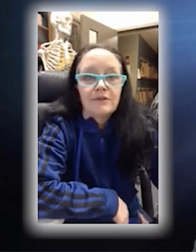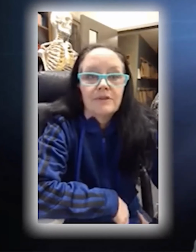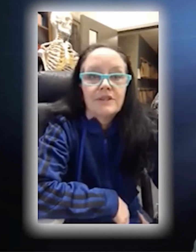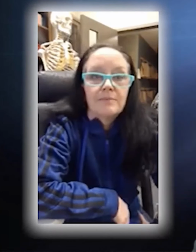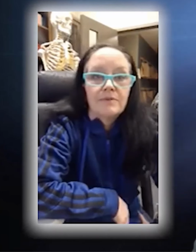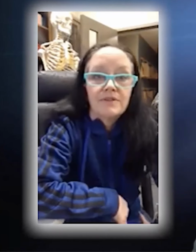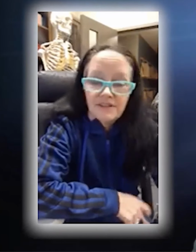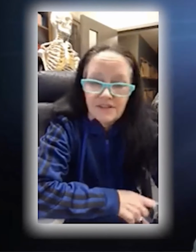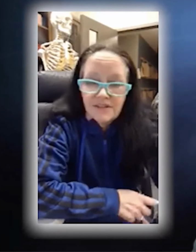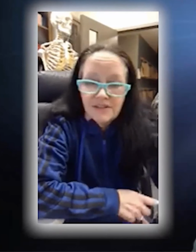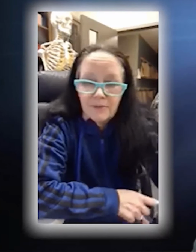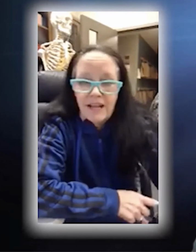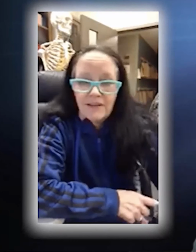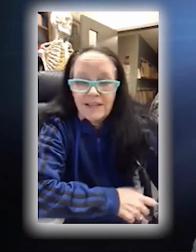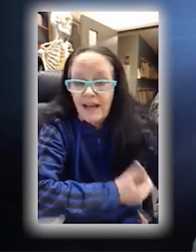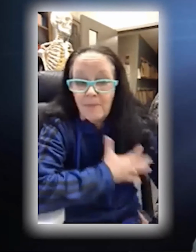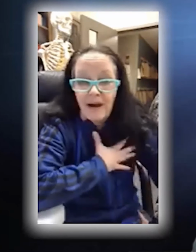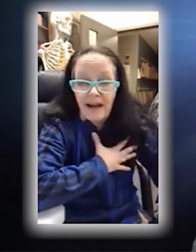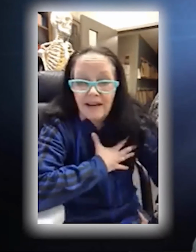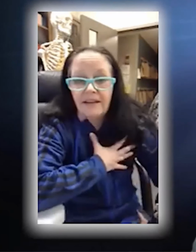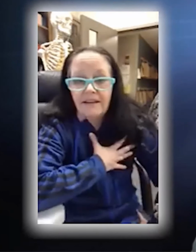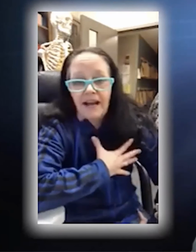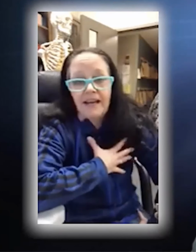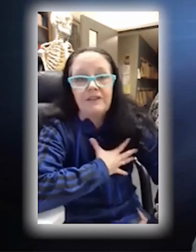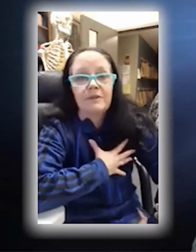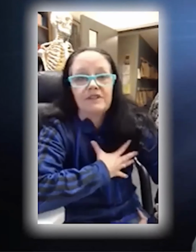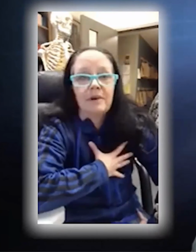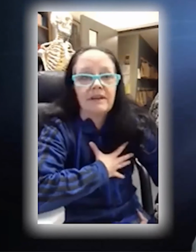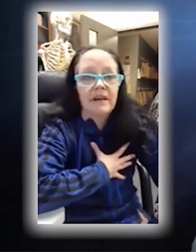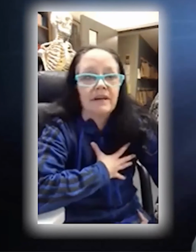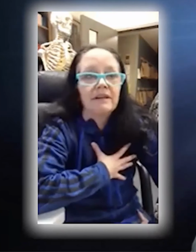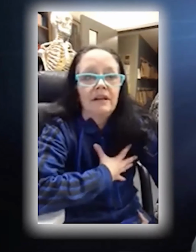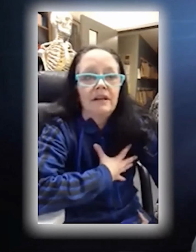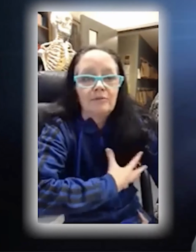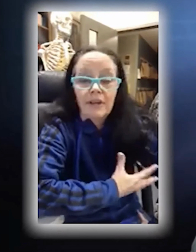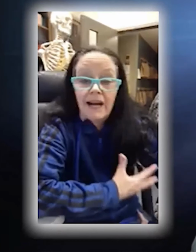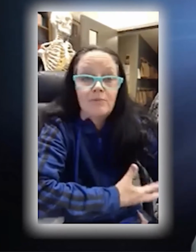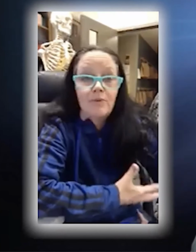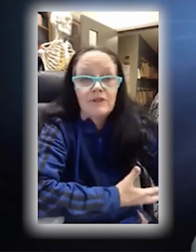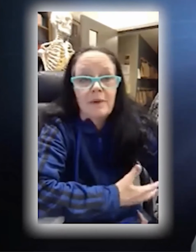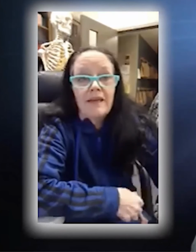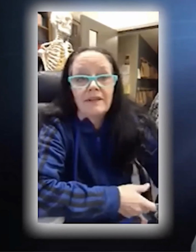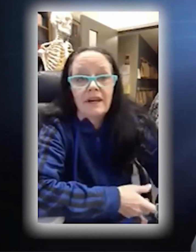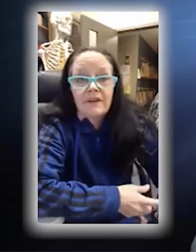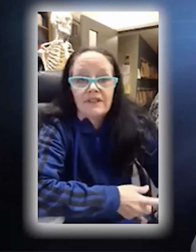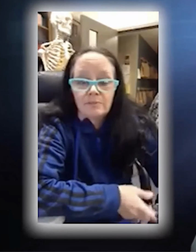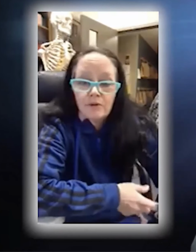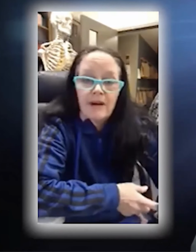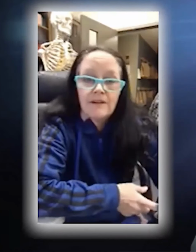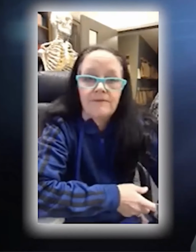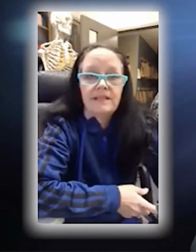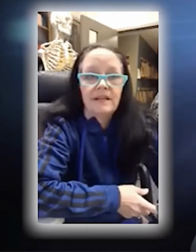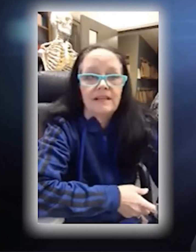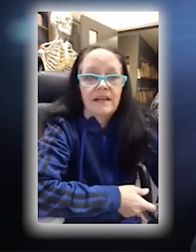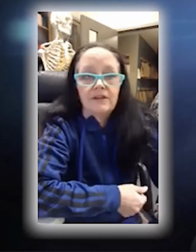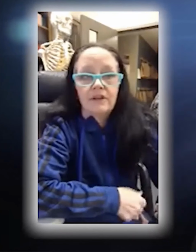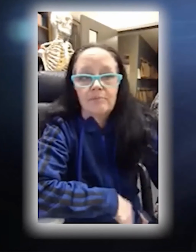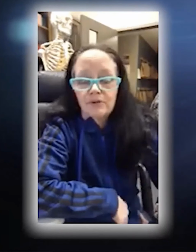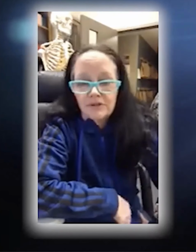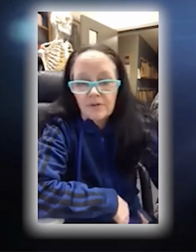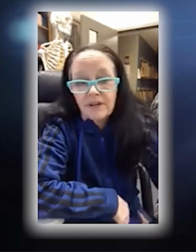of others' perceptions as it is their reality, not mine, and I need to respect that. Realizing one's path in life has a profound effect